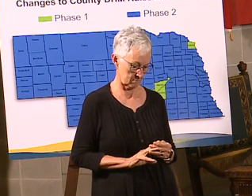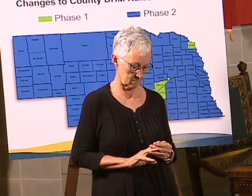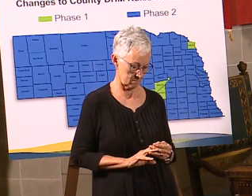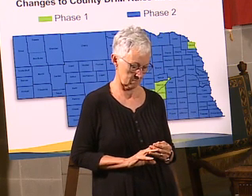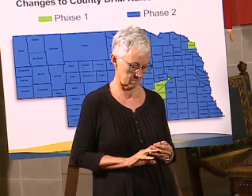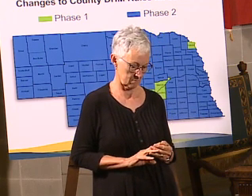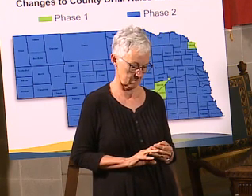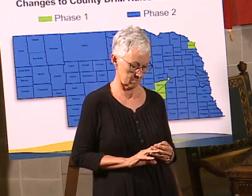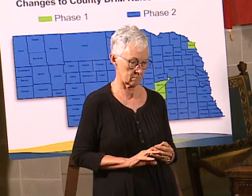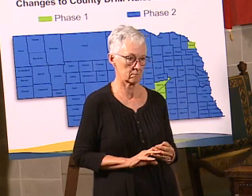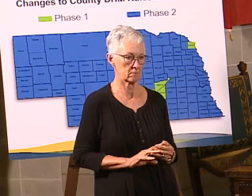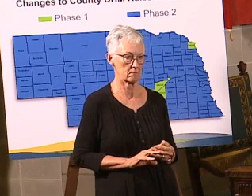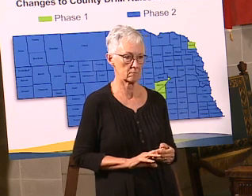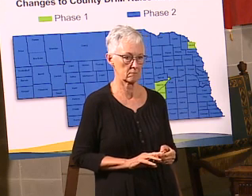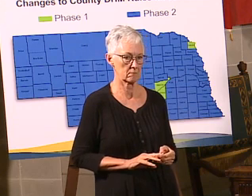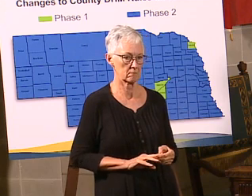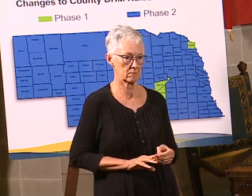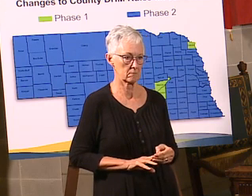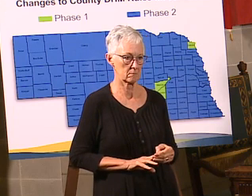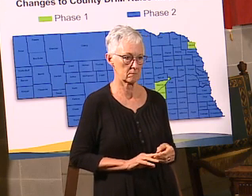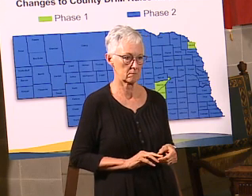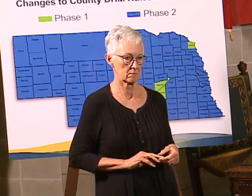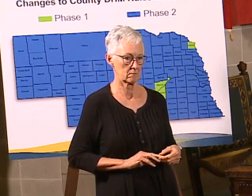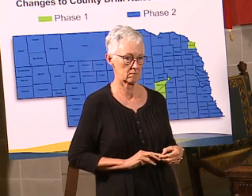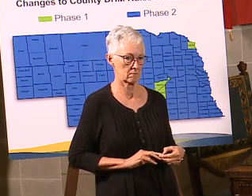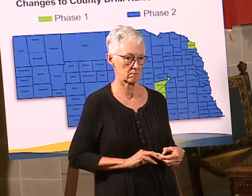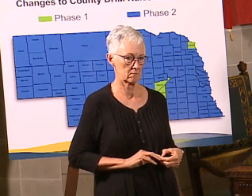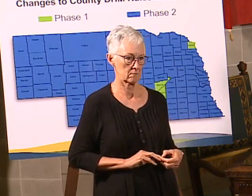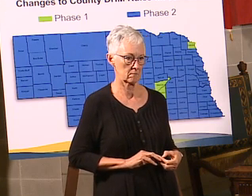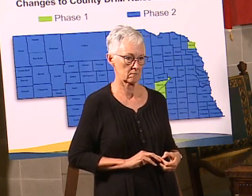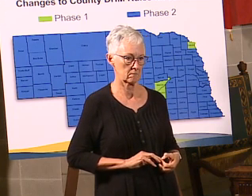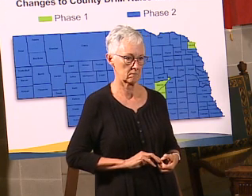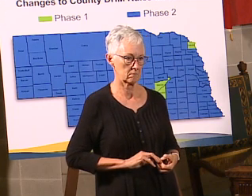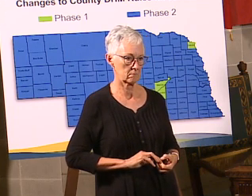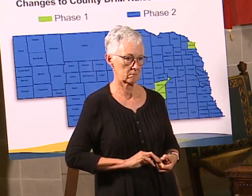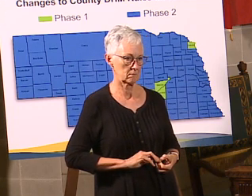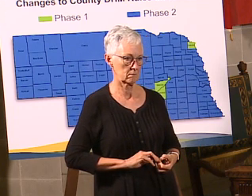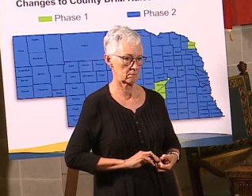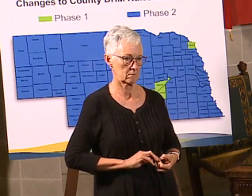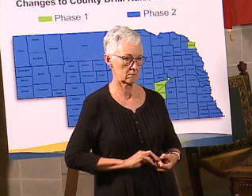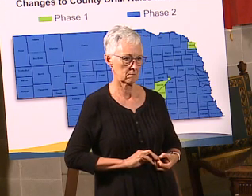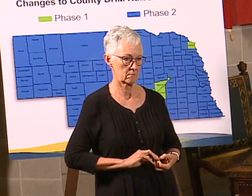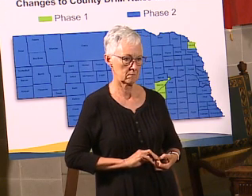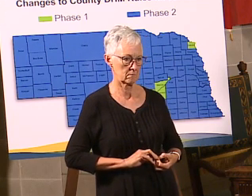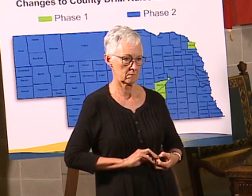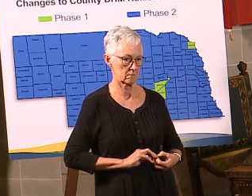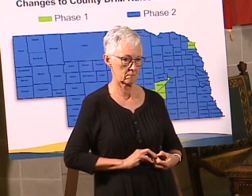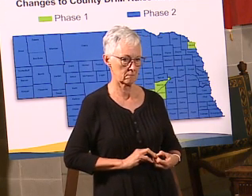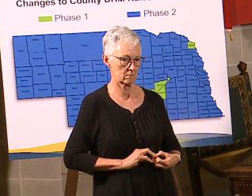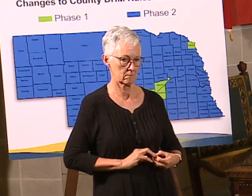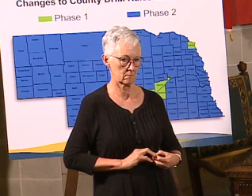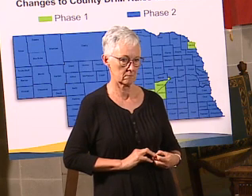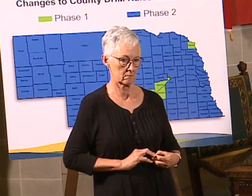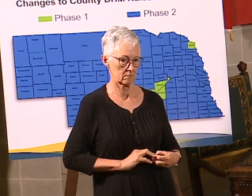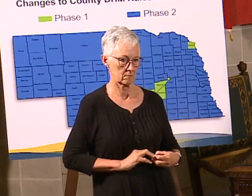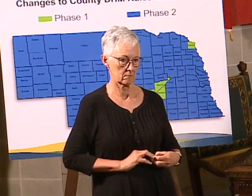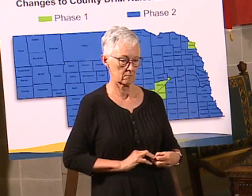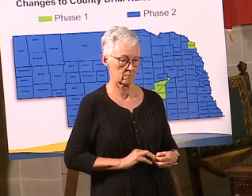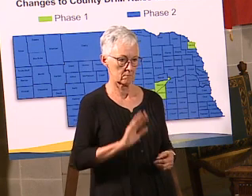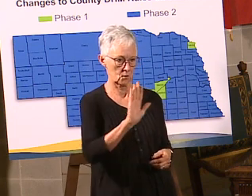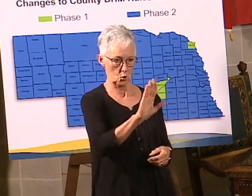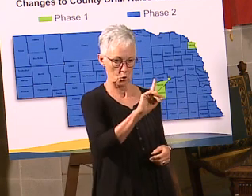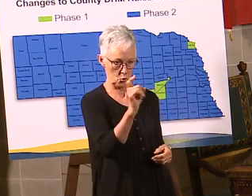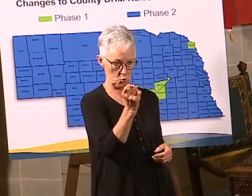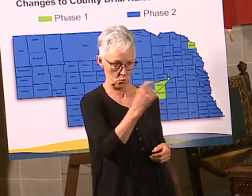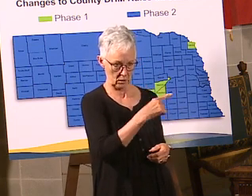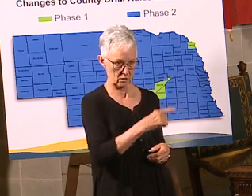their capacity slowly dwindling. Does that raise concerns for you? So the question was,